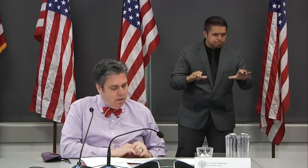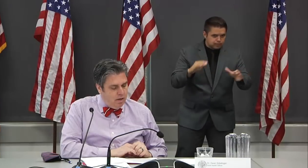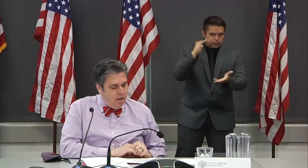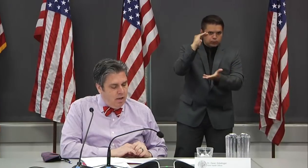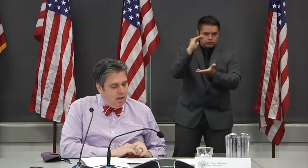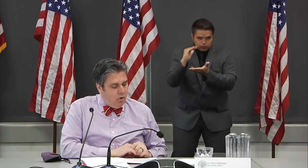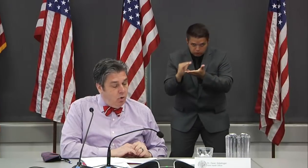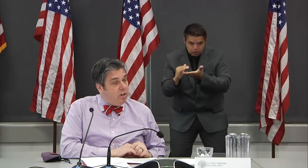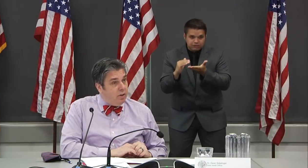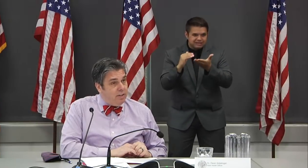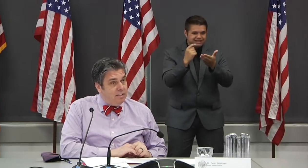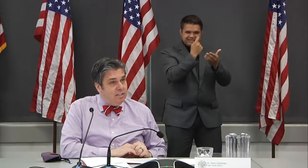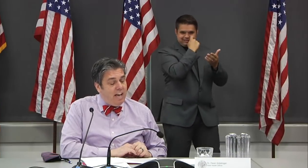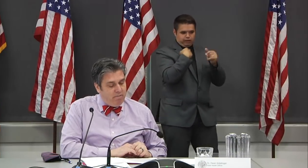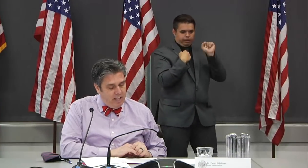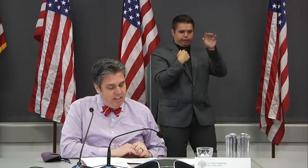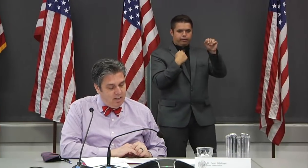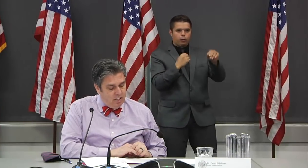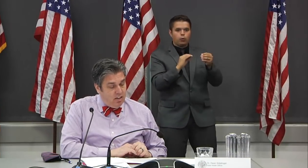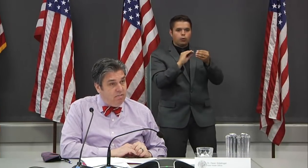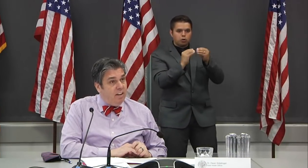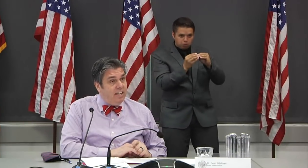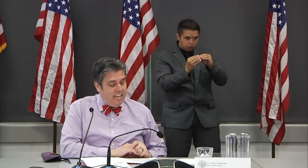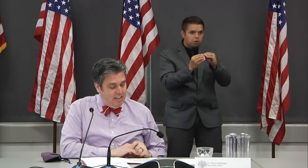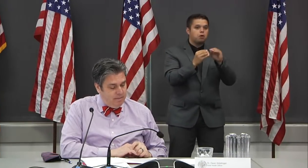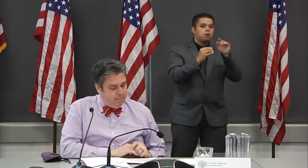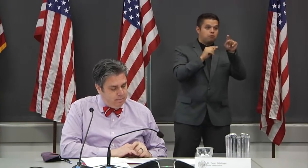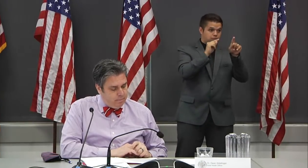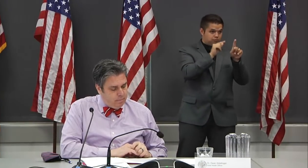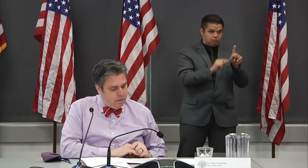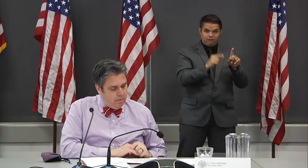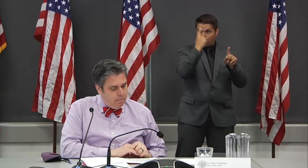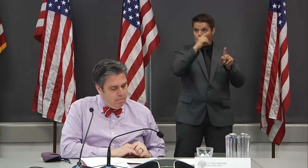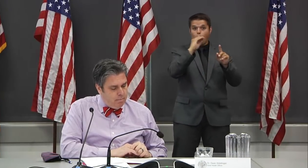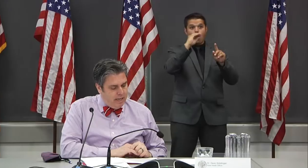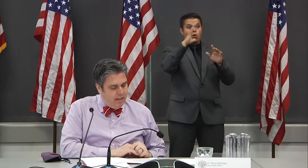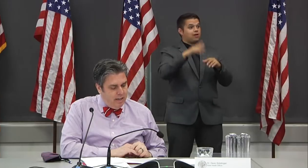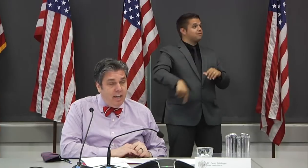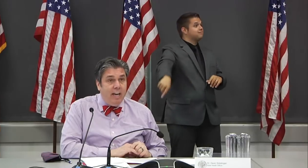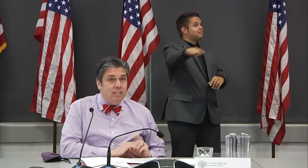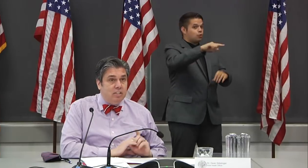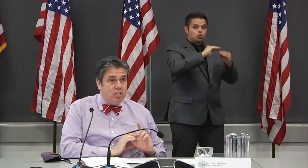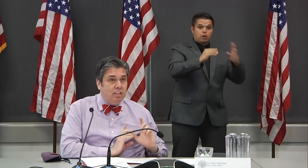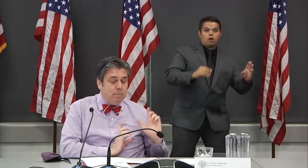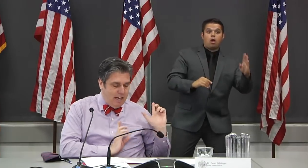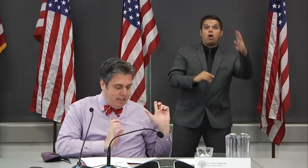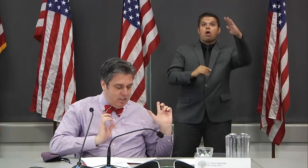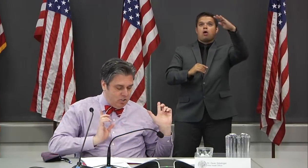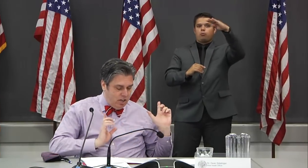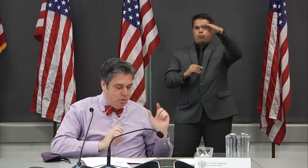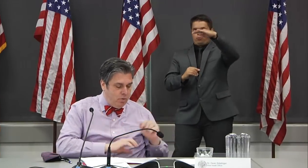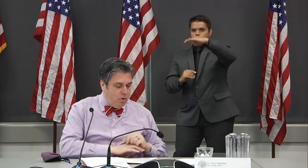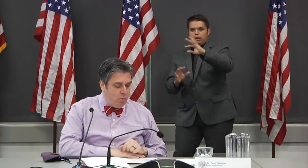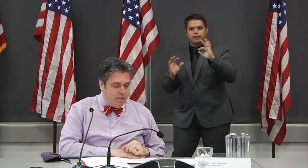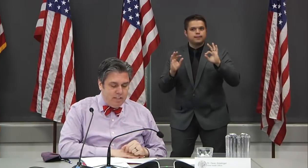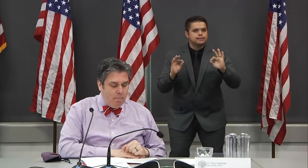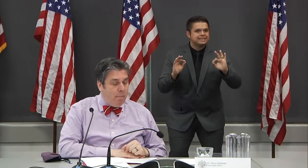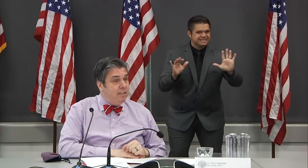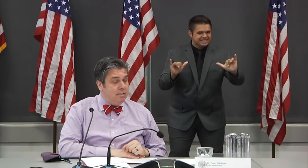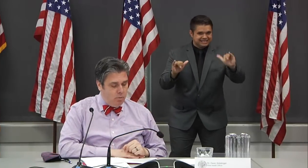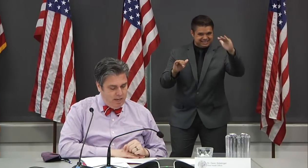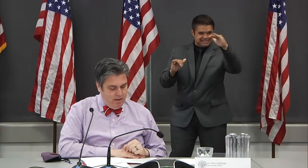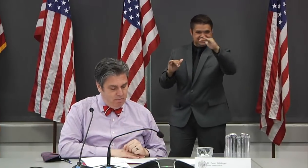you. Oregonians have flattened the curve again. But as the charts behind us show, we're